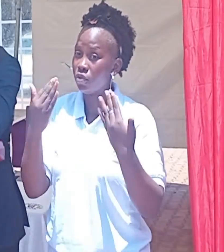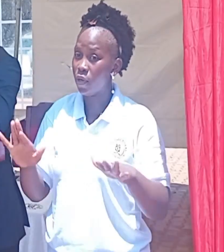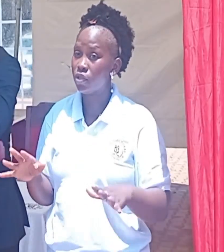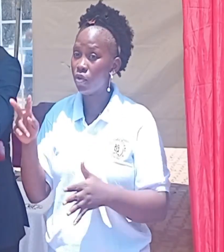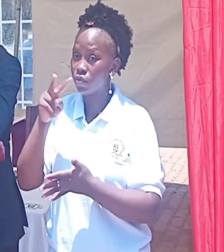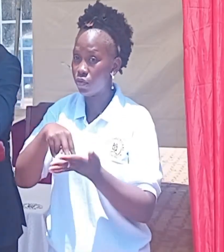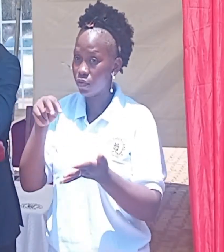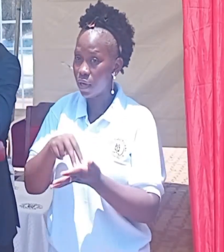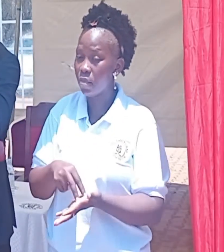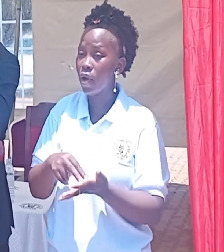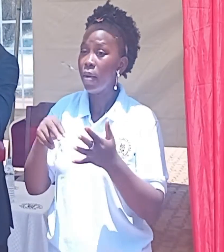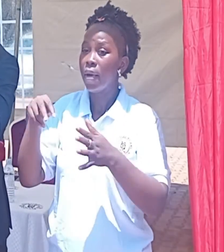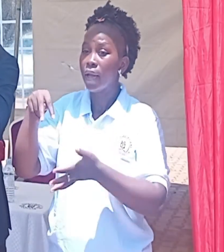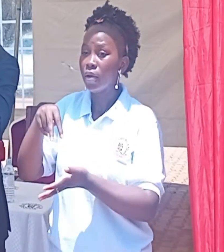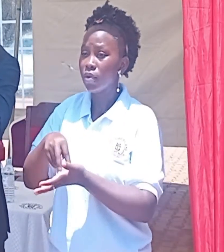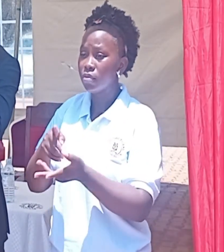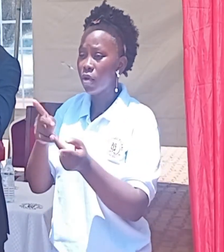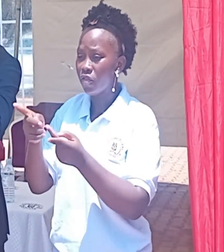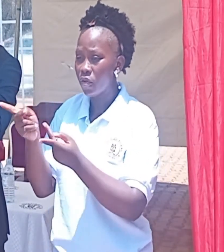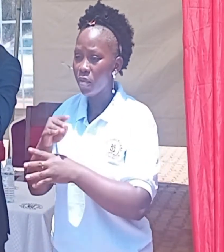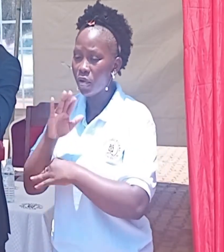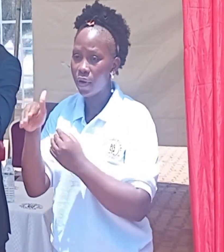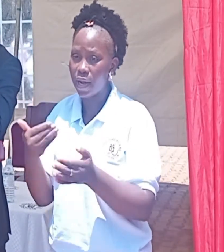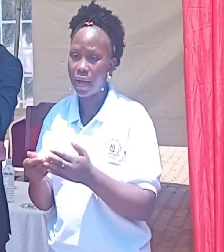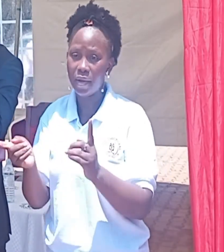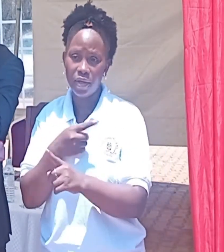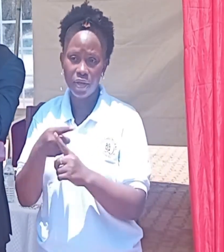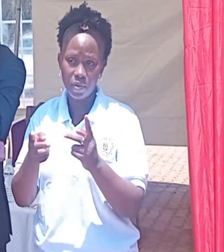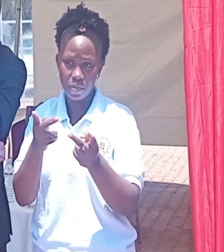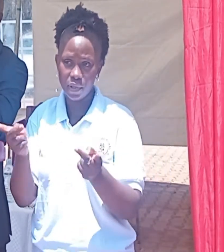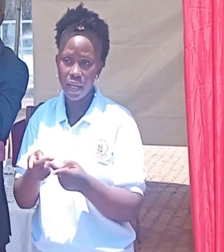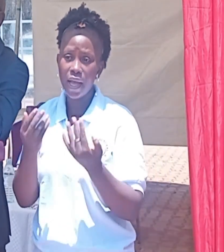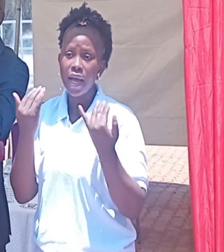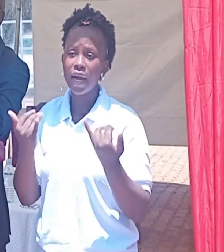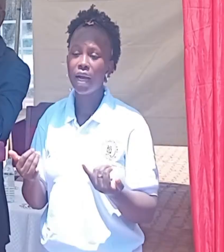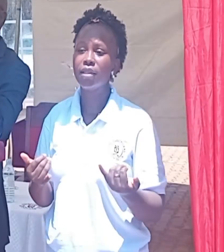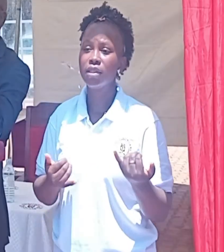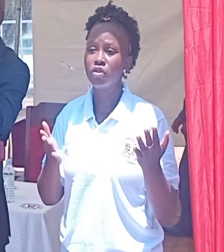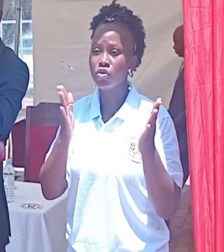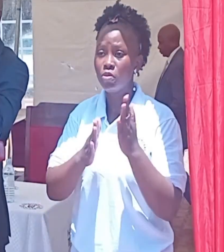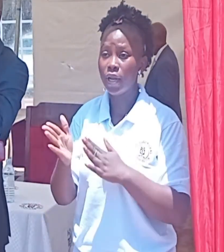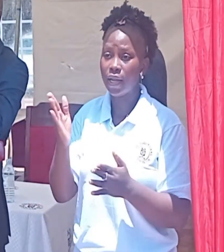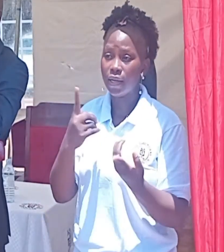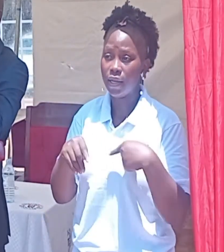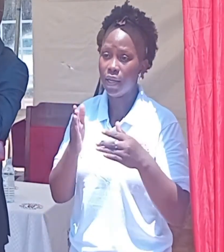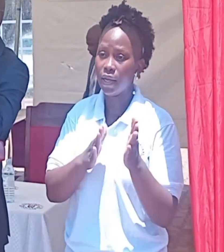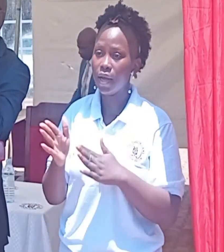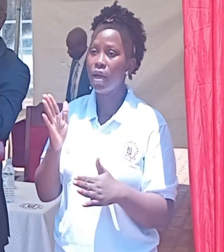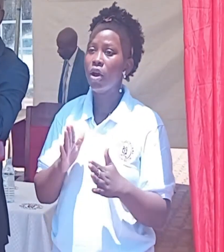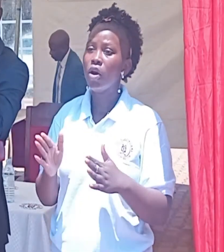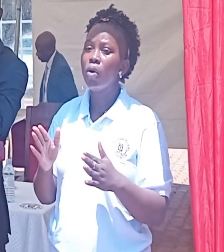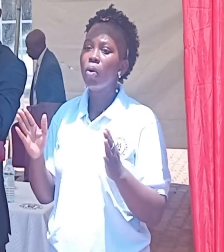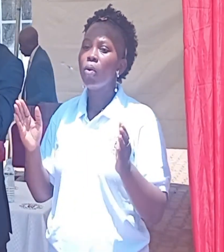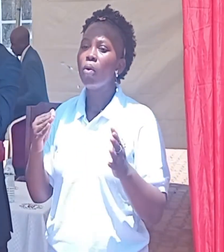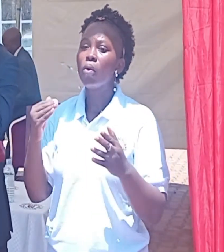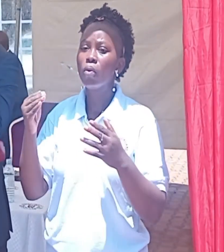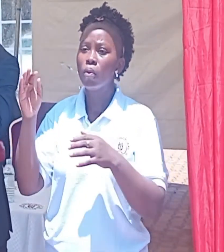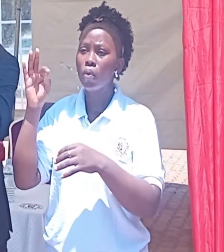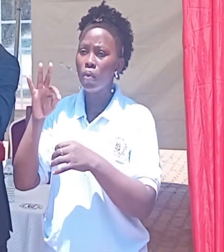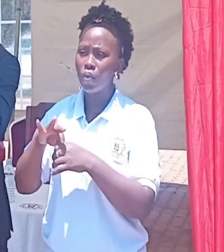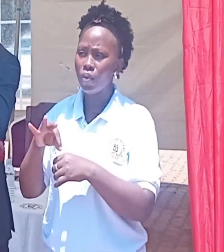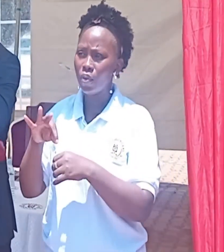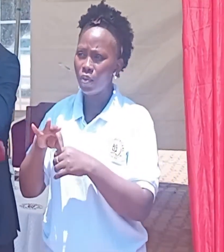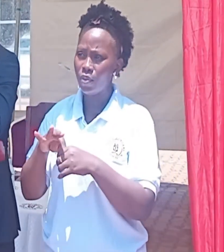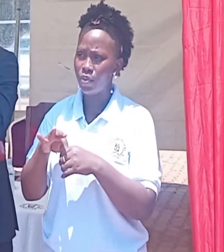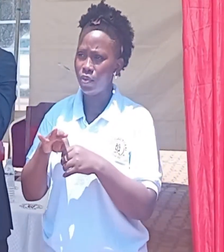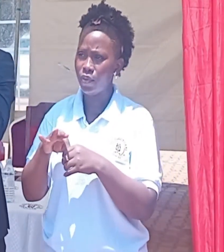okusunsulamu abagenda kwesimbamu mu bifo byonna ebitali ebyenjawulo. Kati tugenda tuteekateeka okukuba